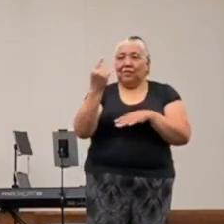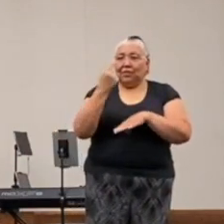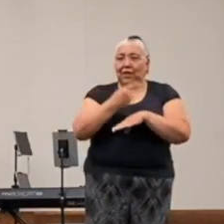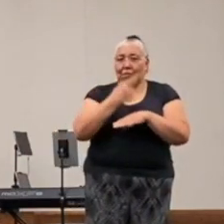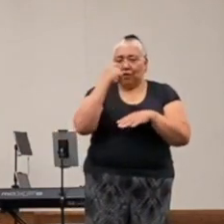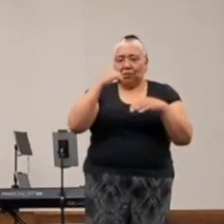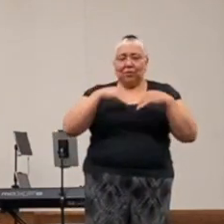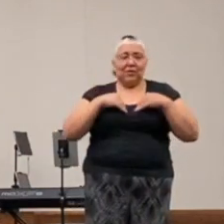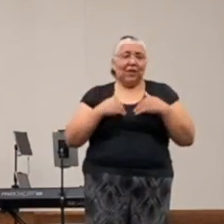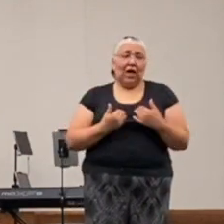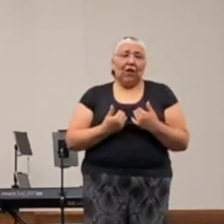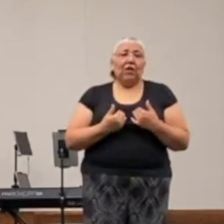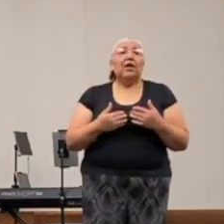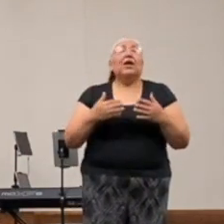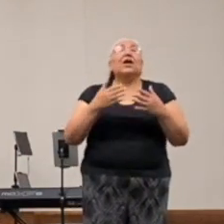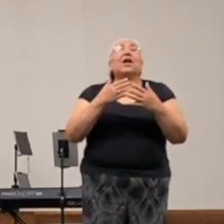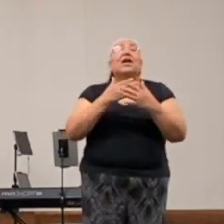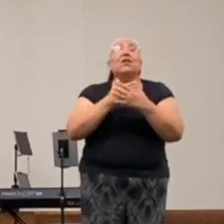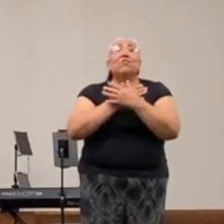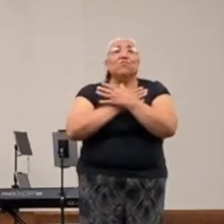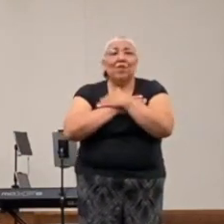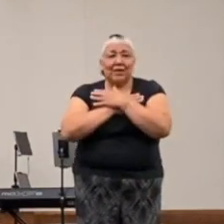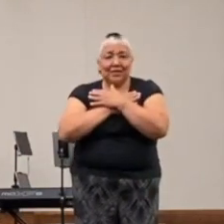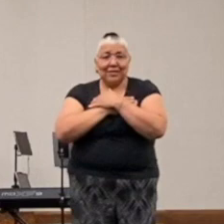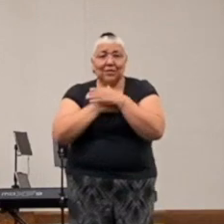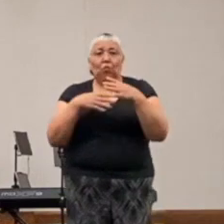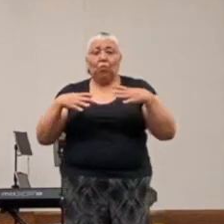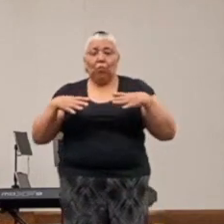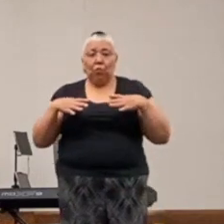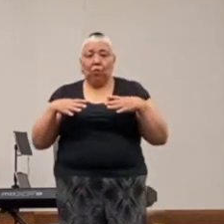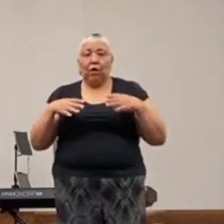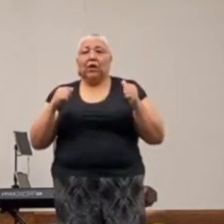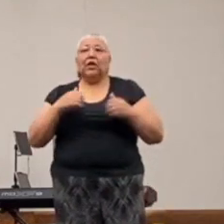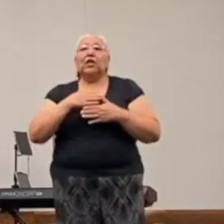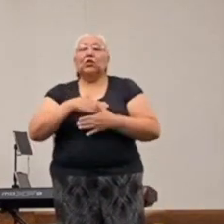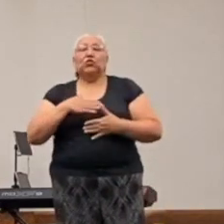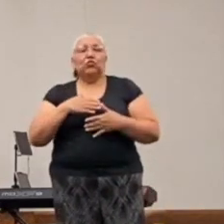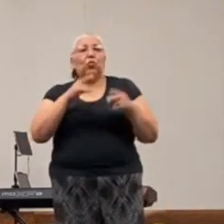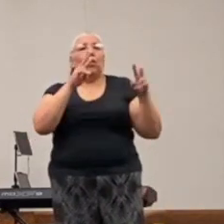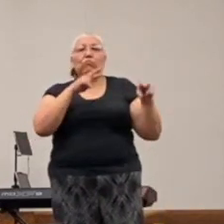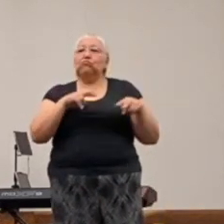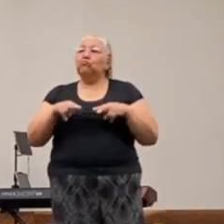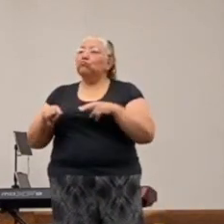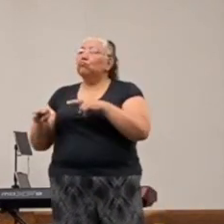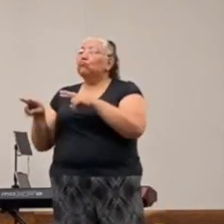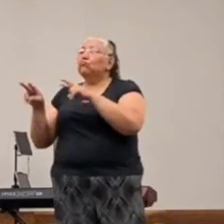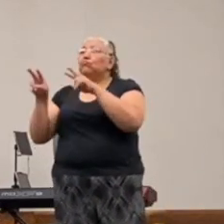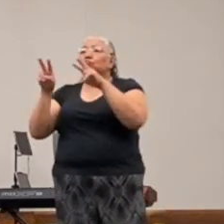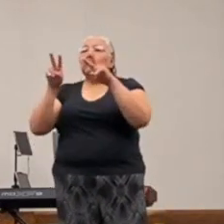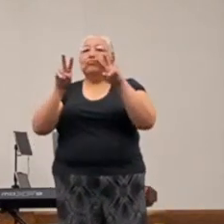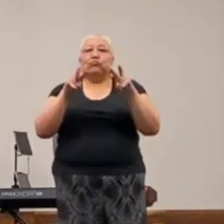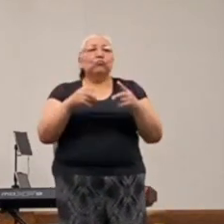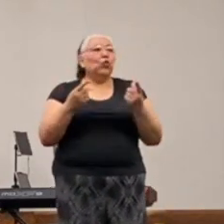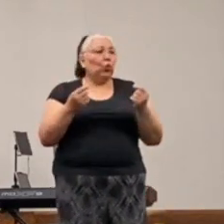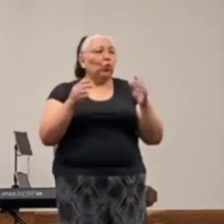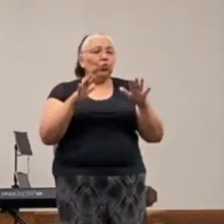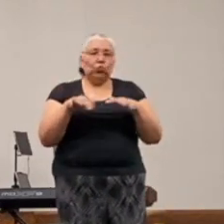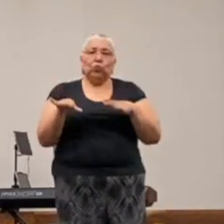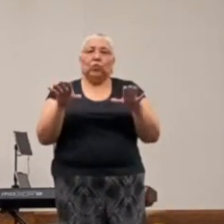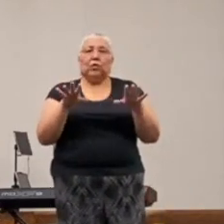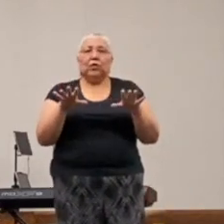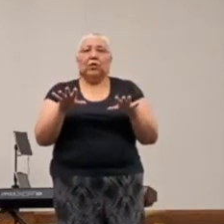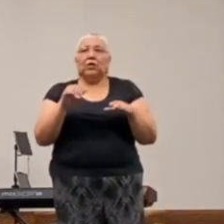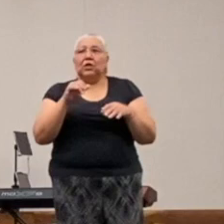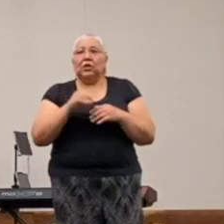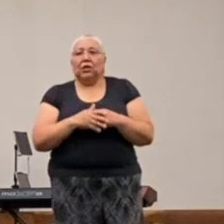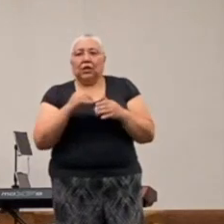No. He rested so he could enjoy what he did. Right, check it out. It's not on the screen, but